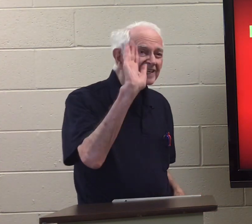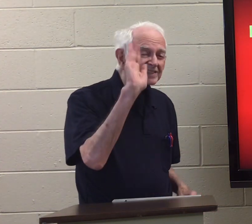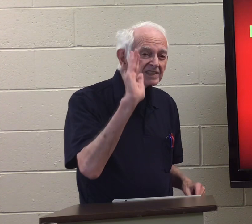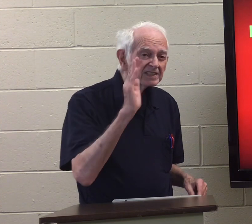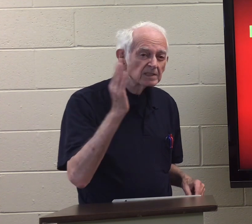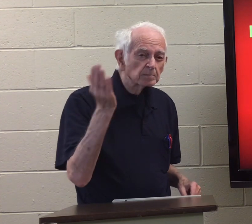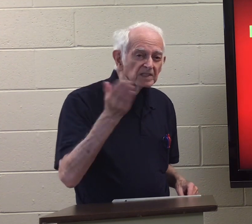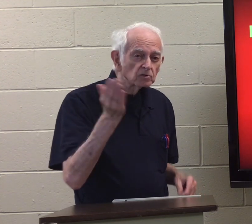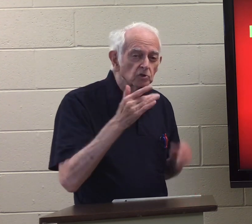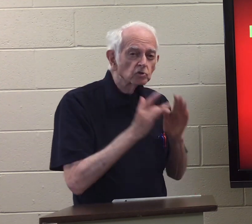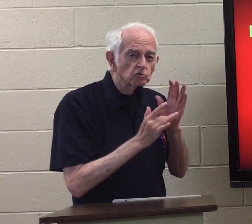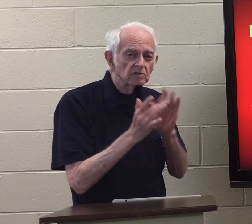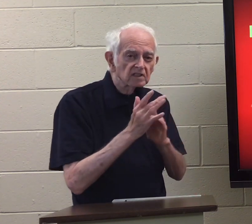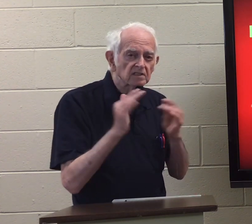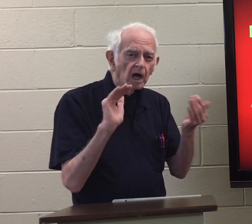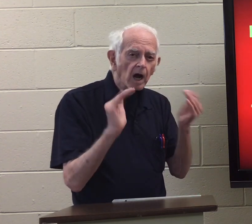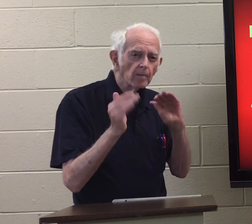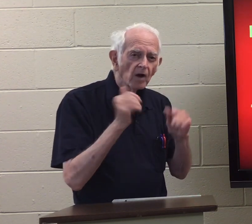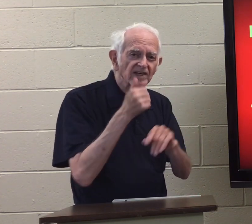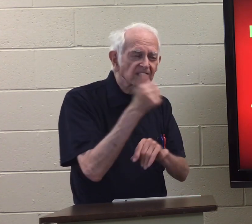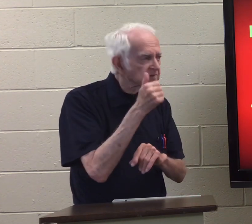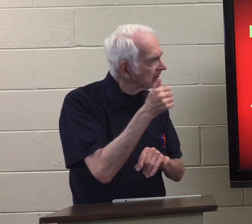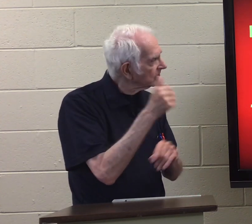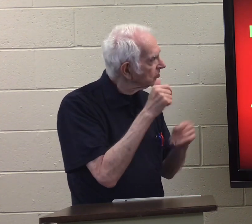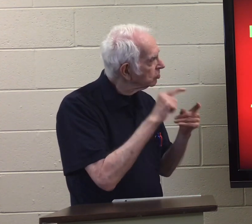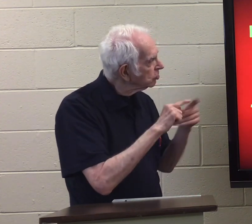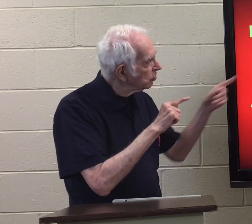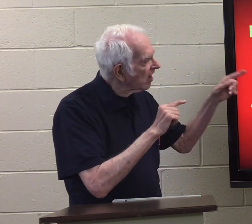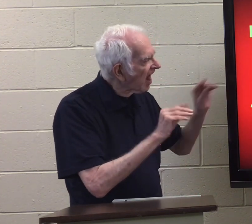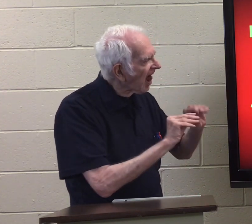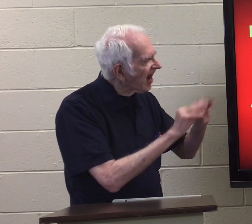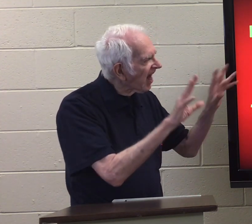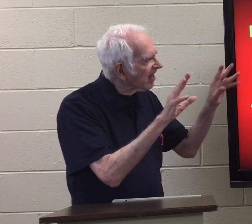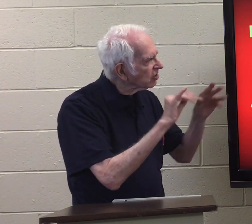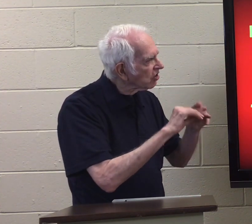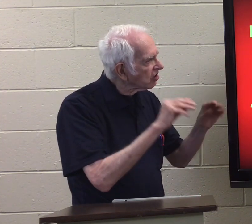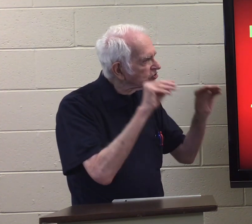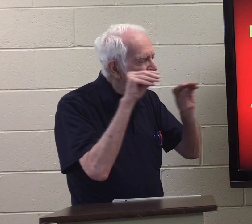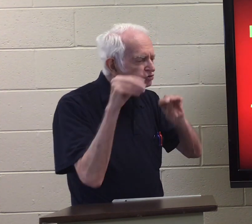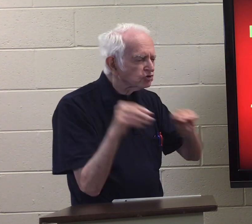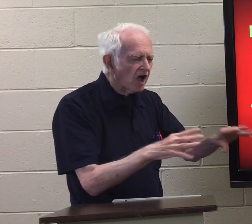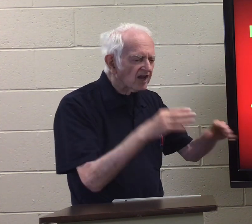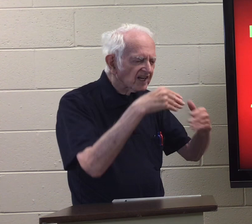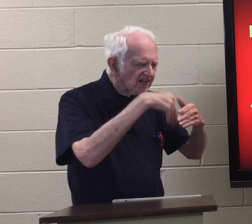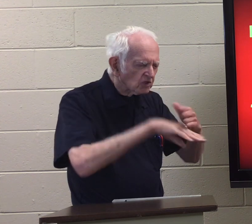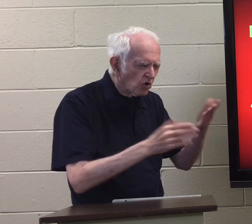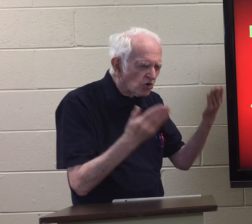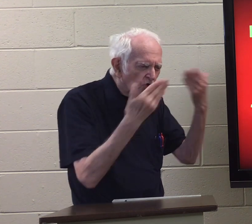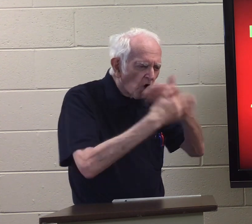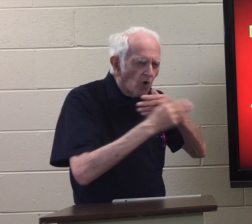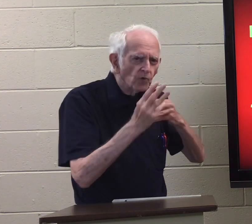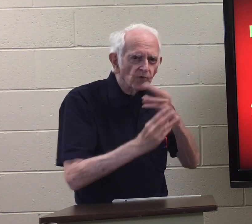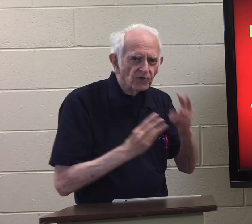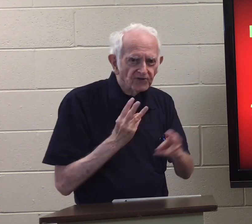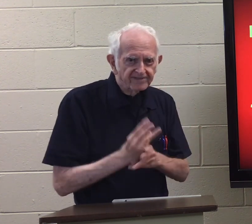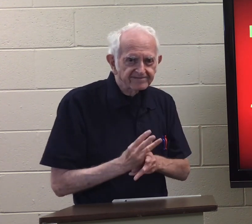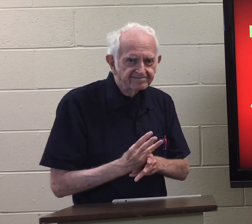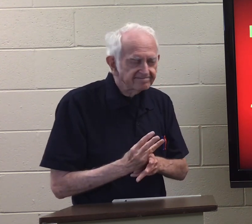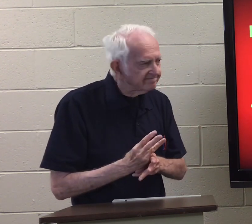In his speech, Jesus compares himself to a light that shines into a dark world.